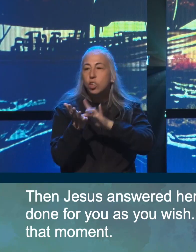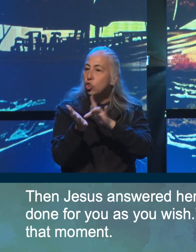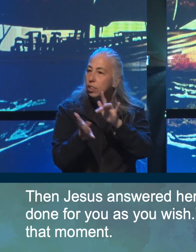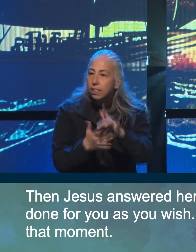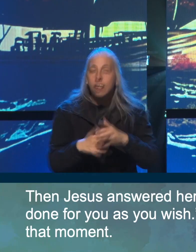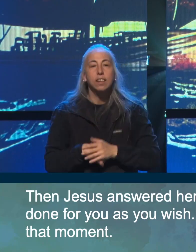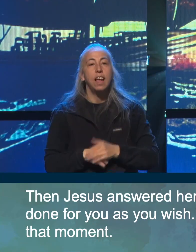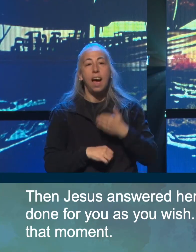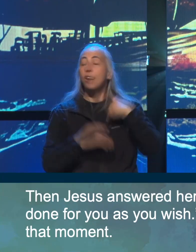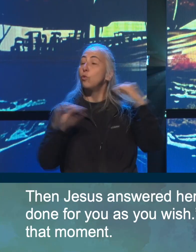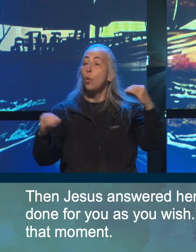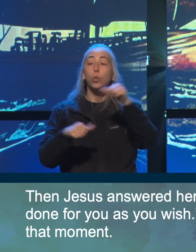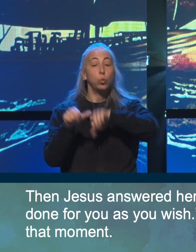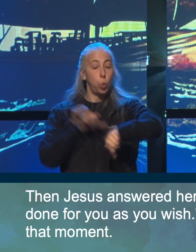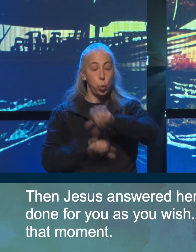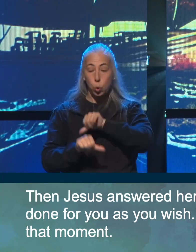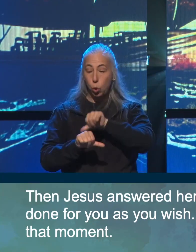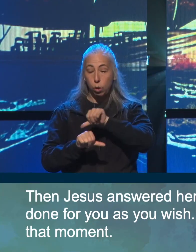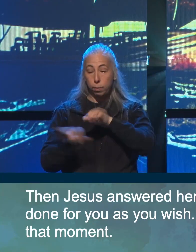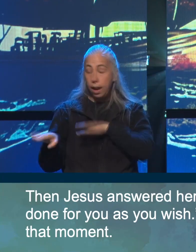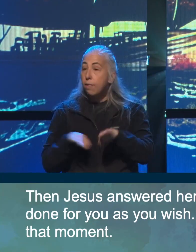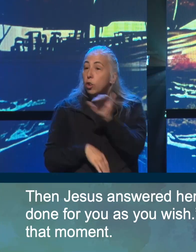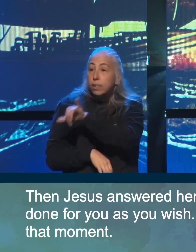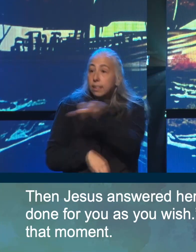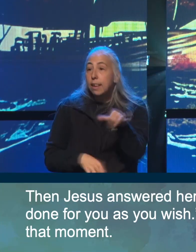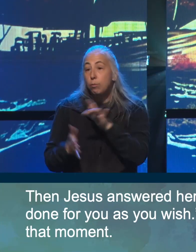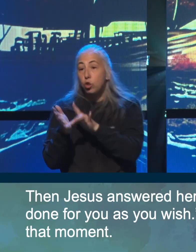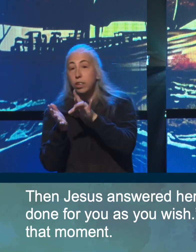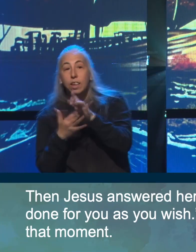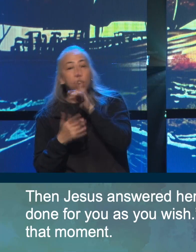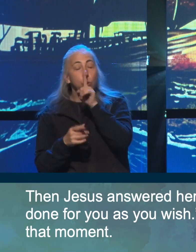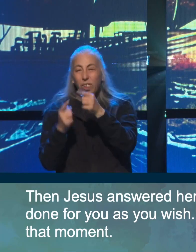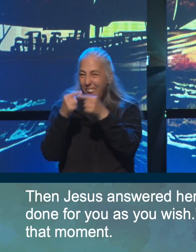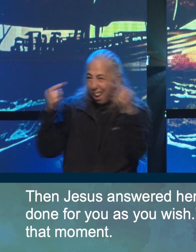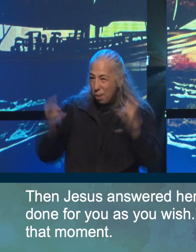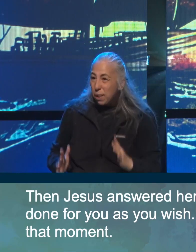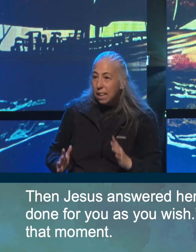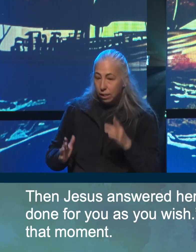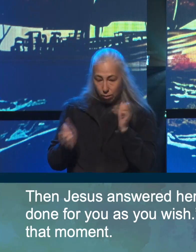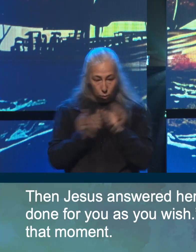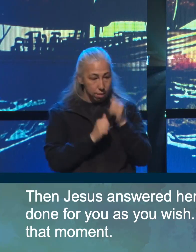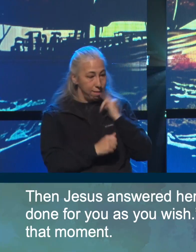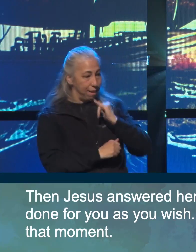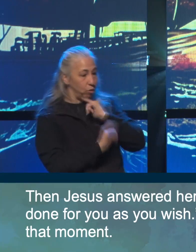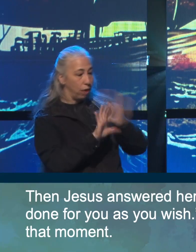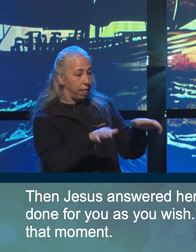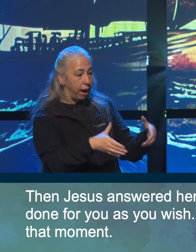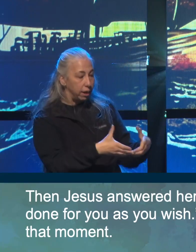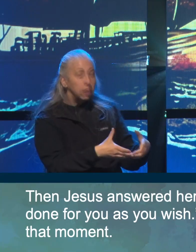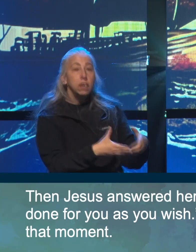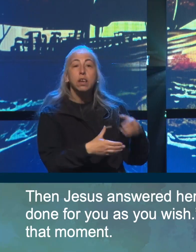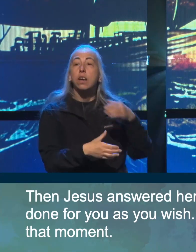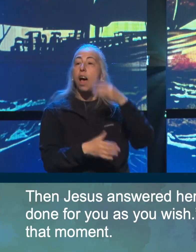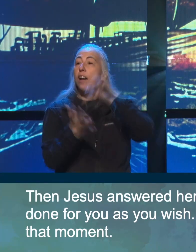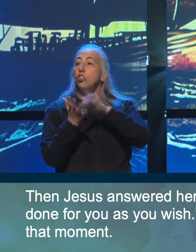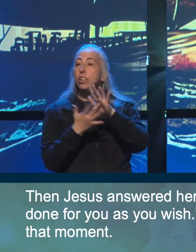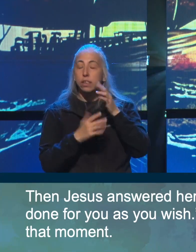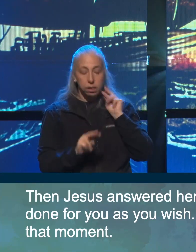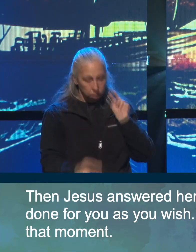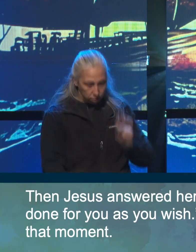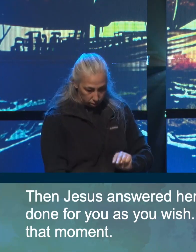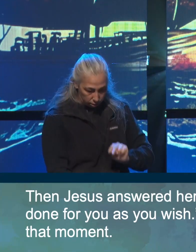social customs like Jesus, is like mortal enemies with them. And Jesus says, "Your faith is